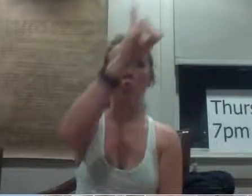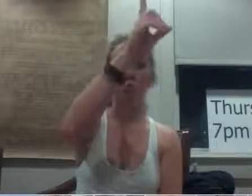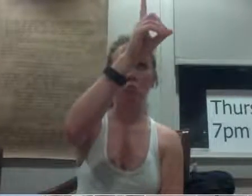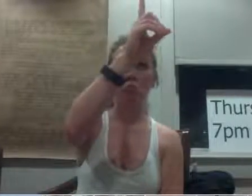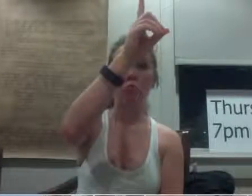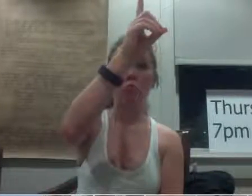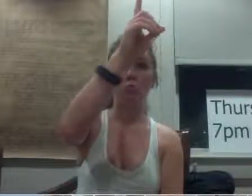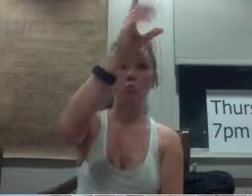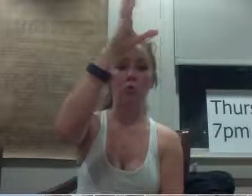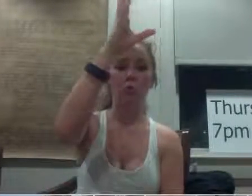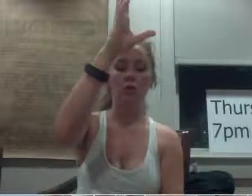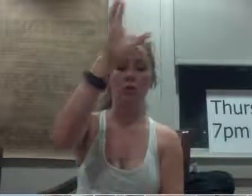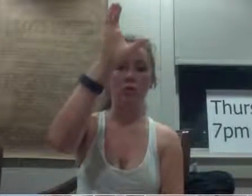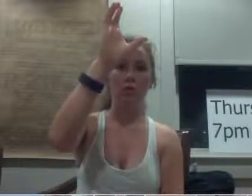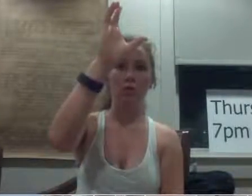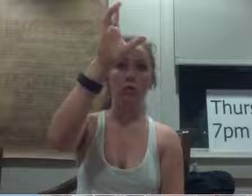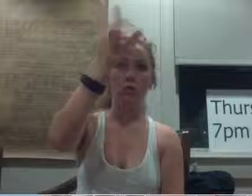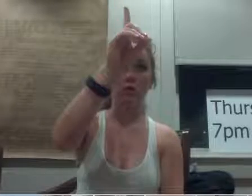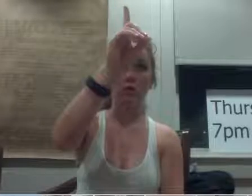1% equals $101.01.